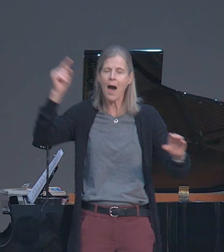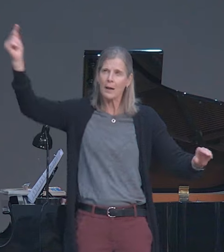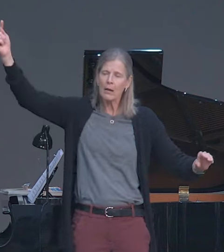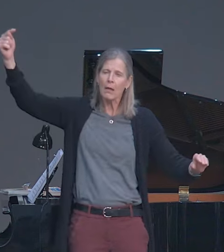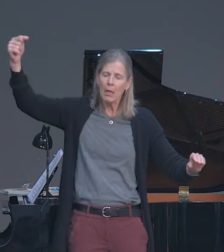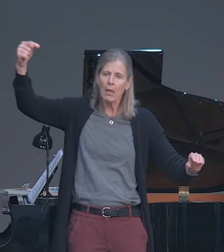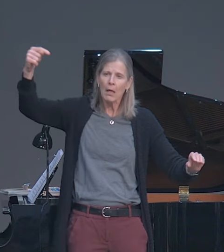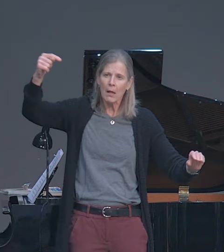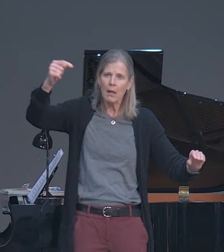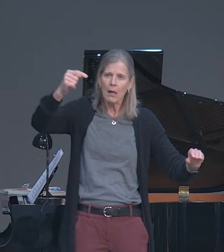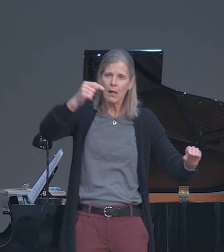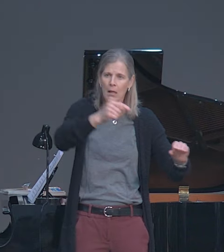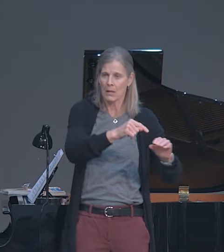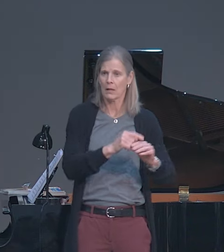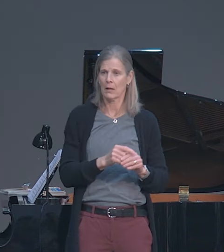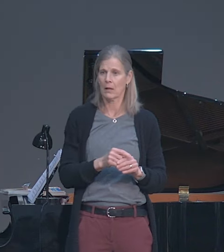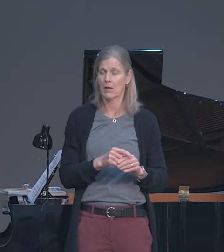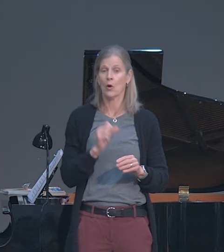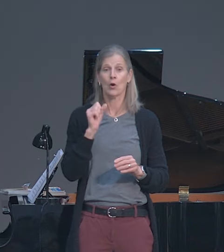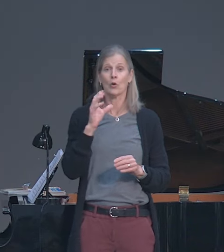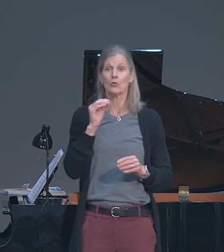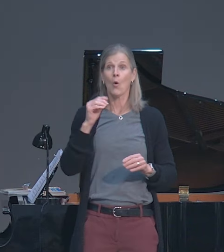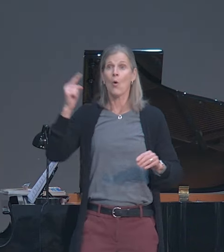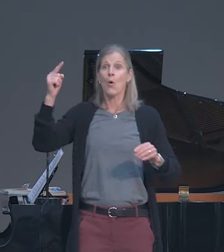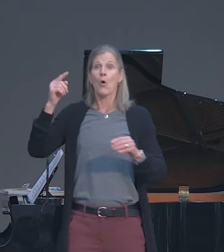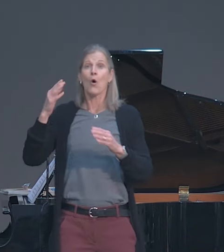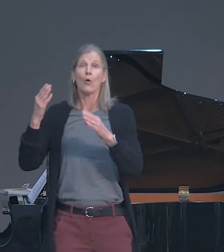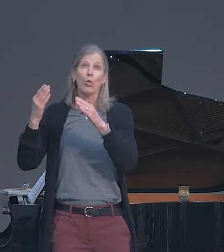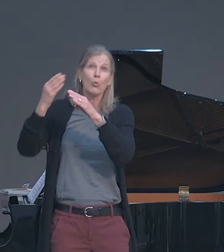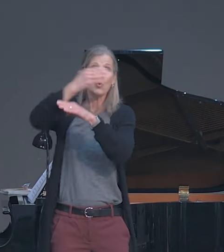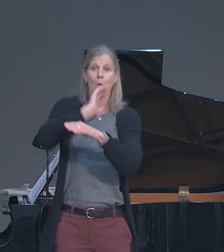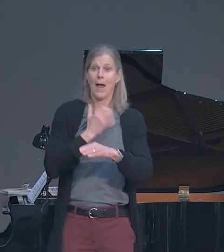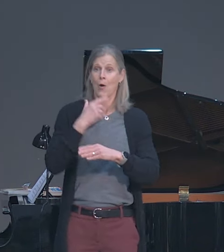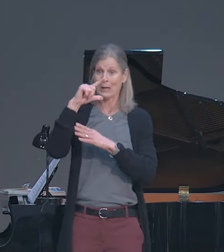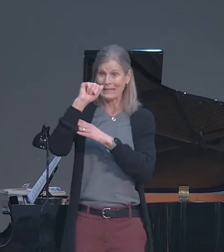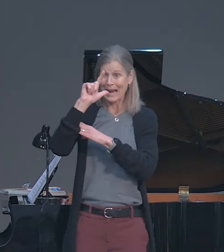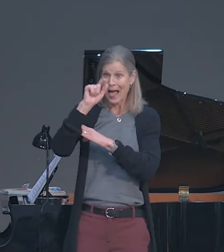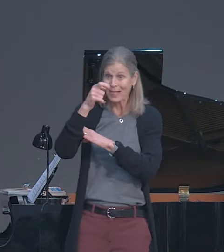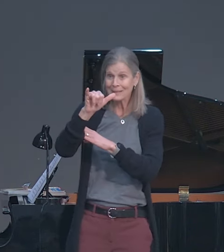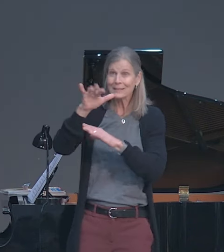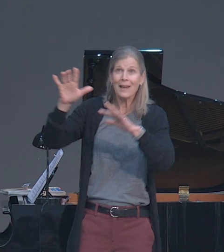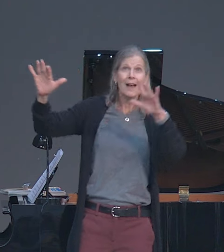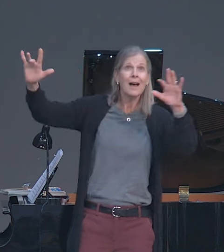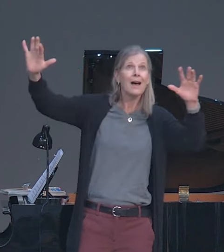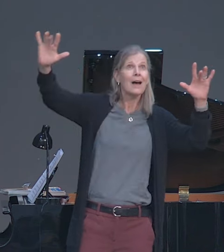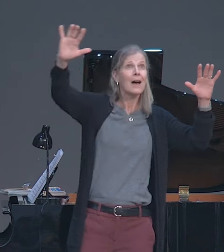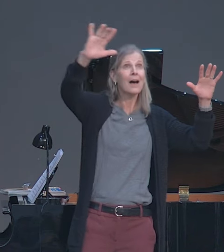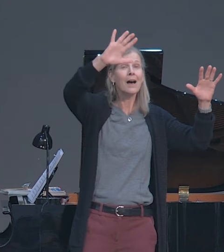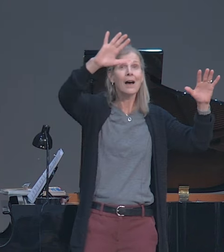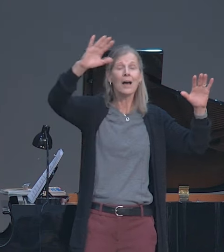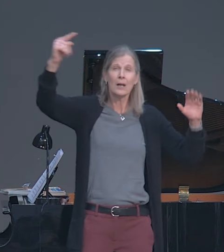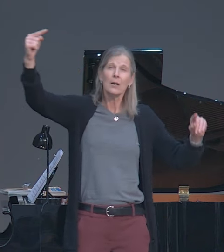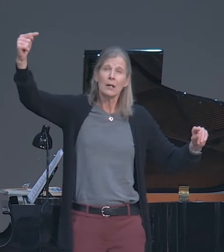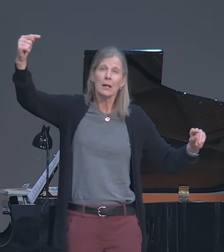lot of space. And to travel across our galaxy, it would take over